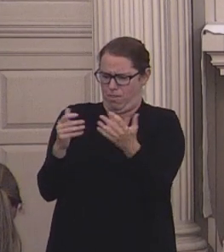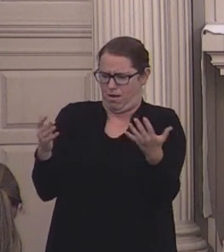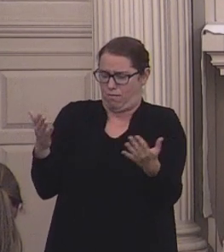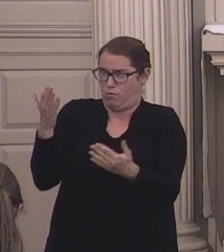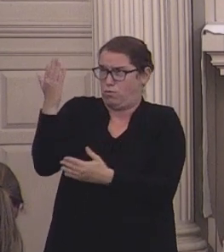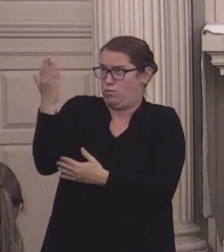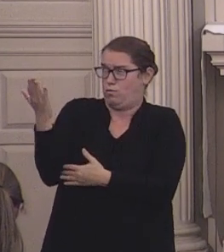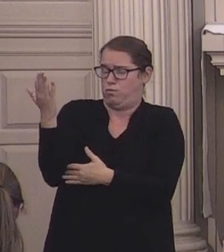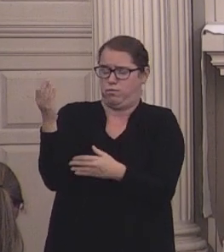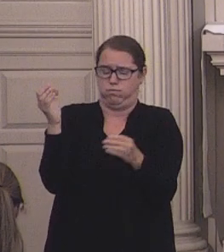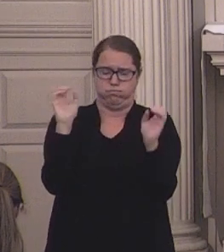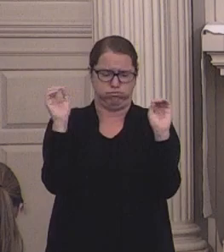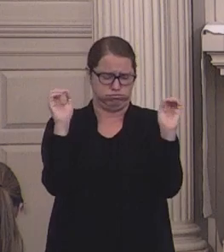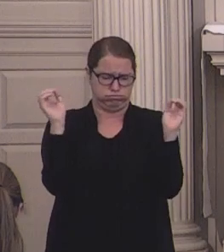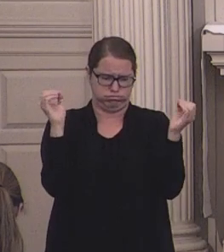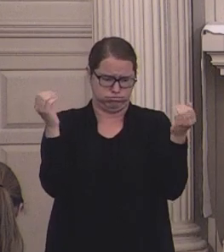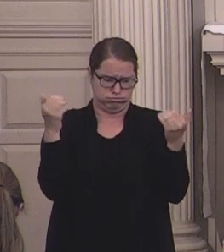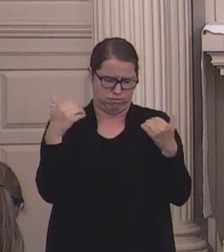nothing is holy,